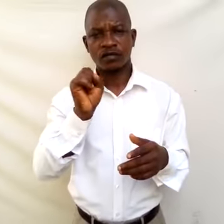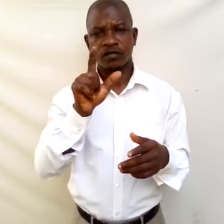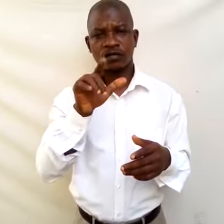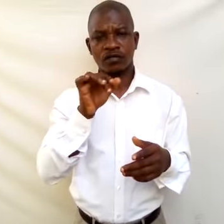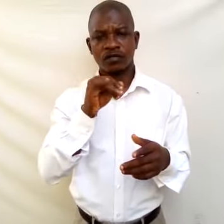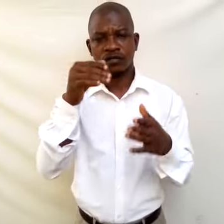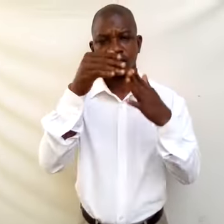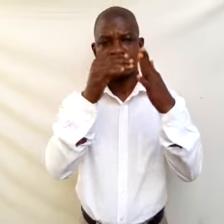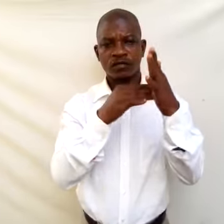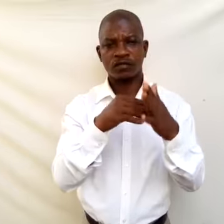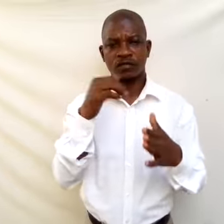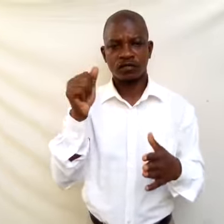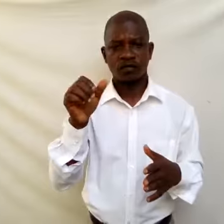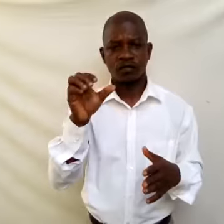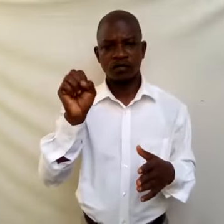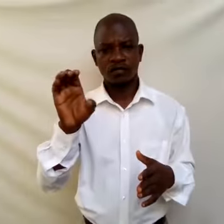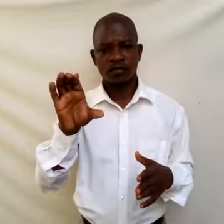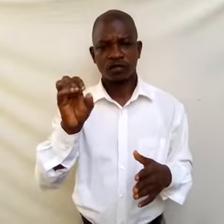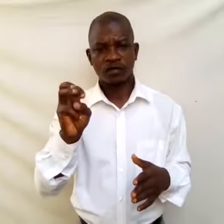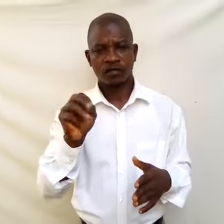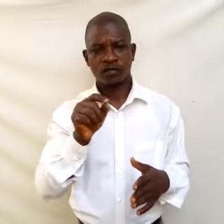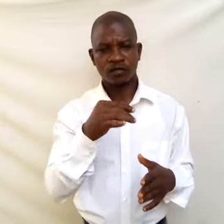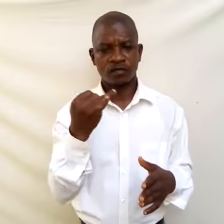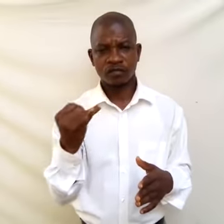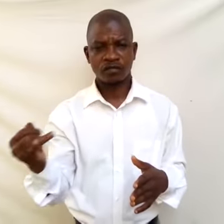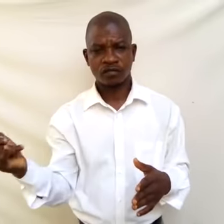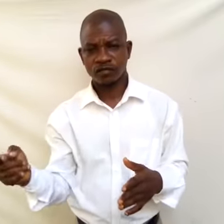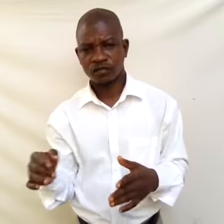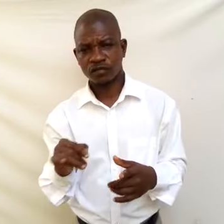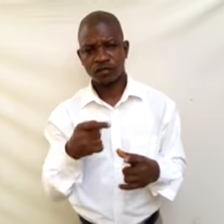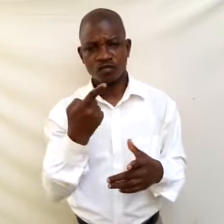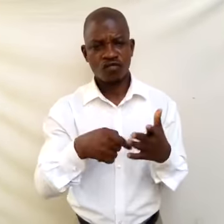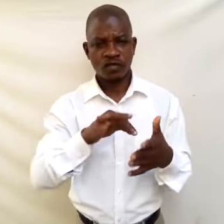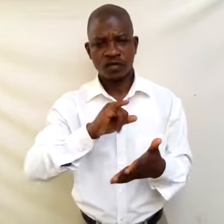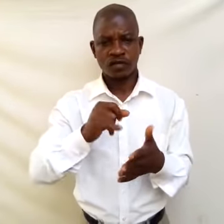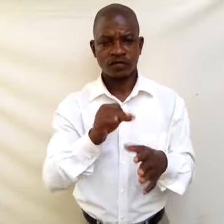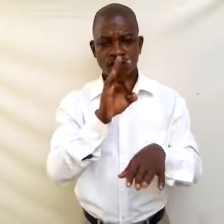List 10 ecological instruments. What are the functions